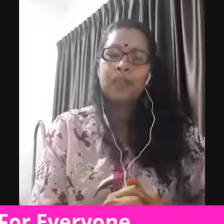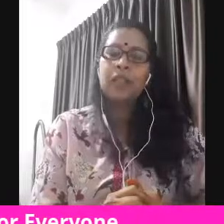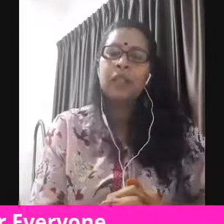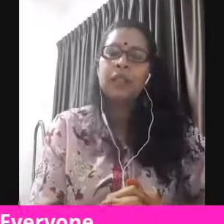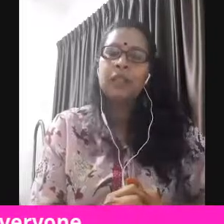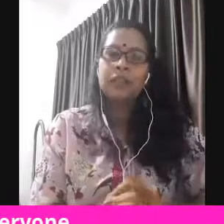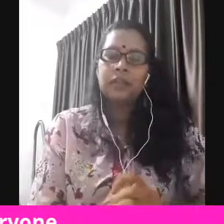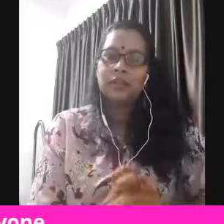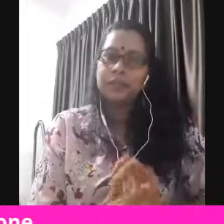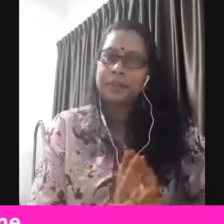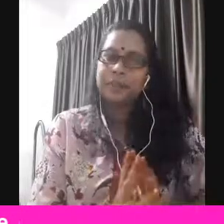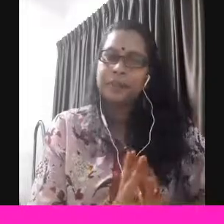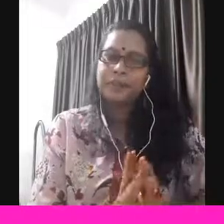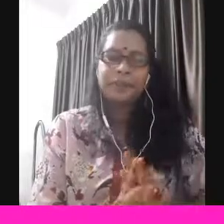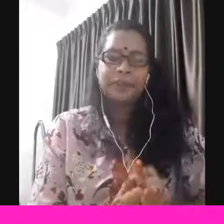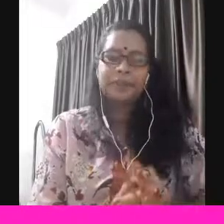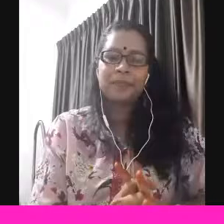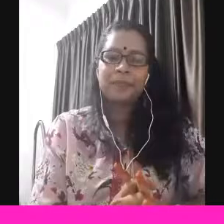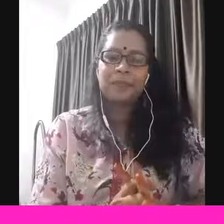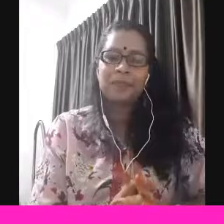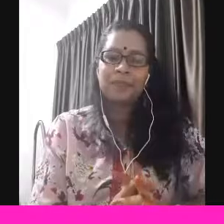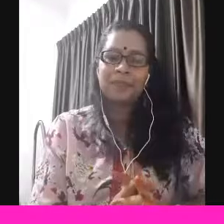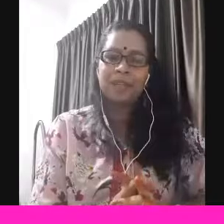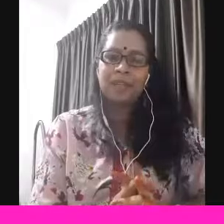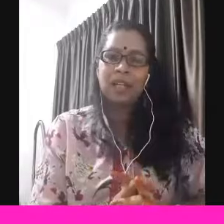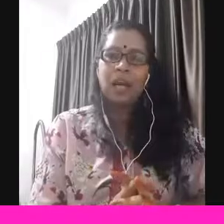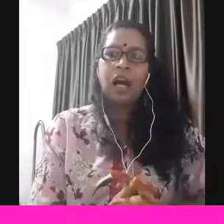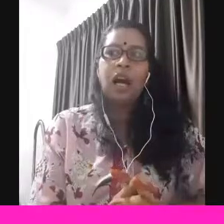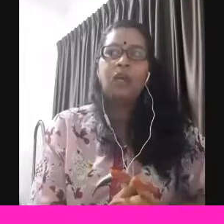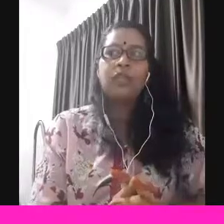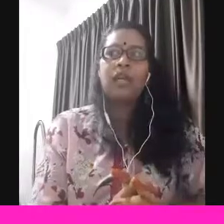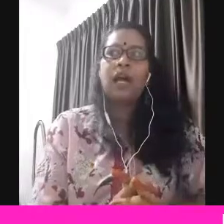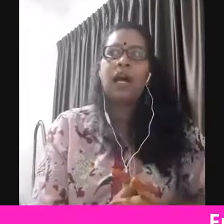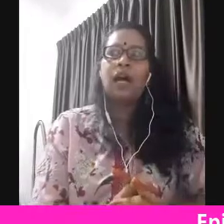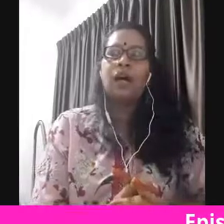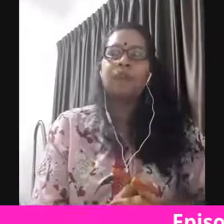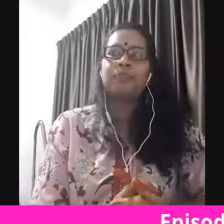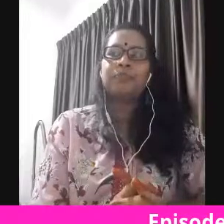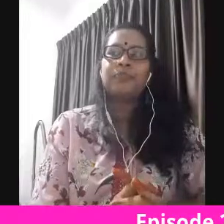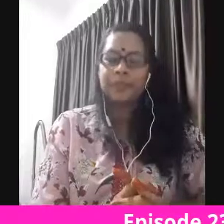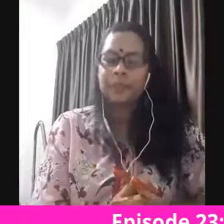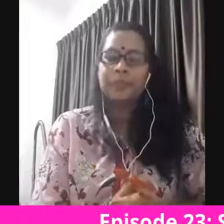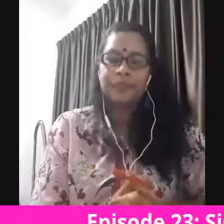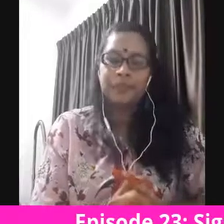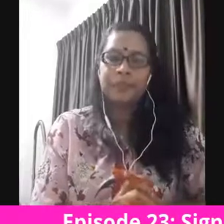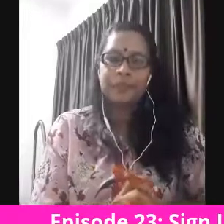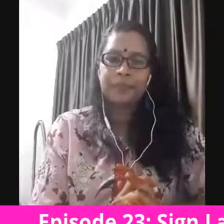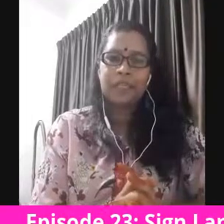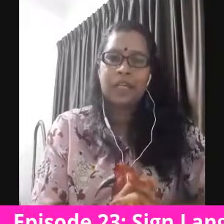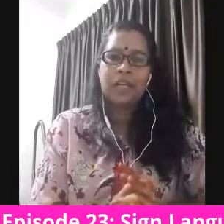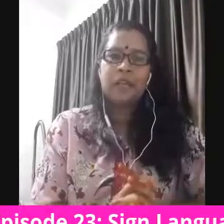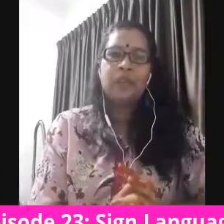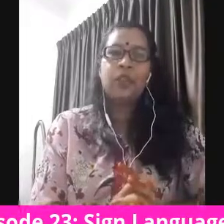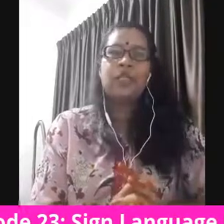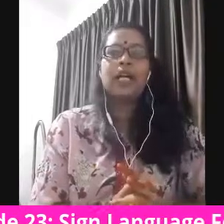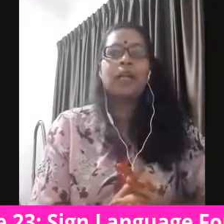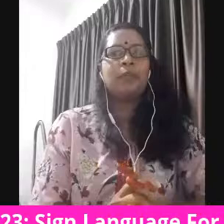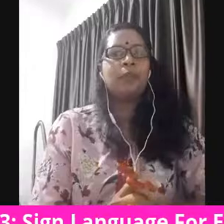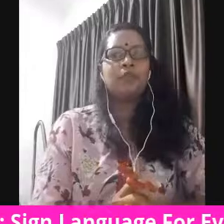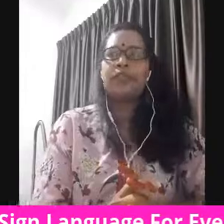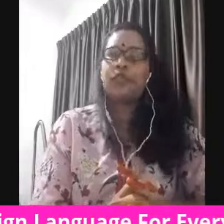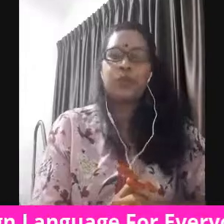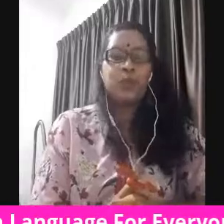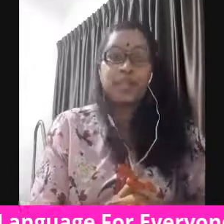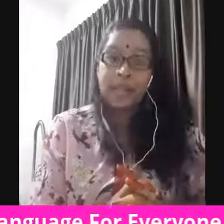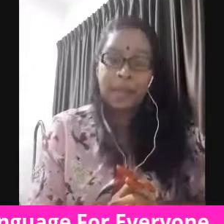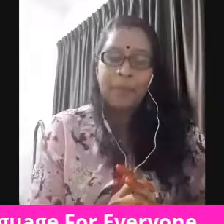the session, online teaching, and what was Okay. there? Was it good? We use